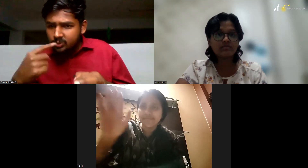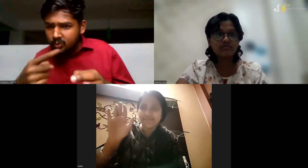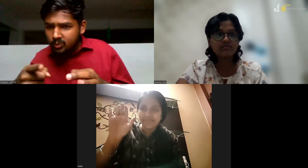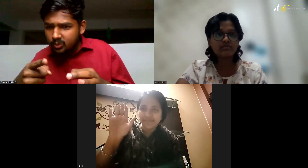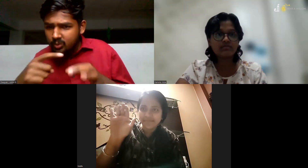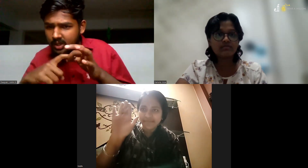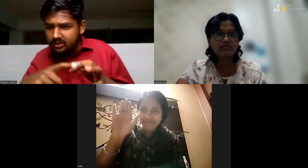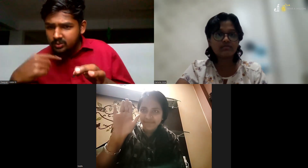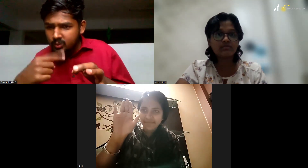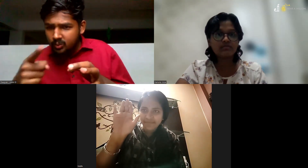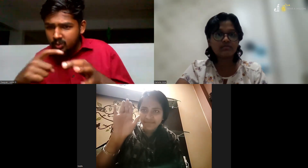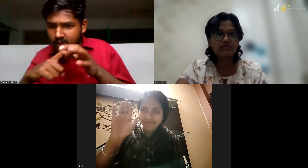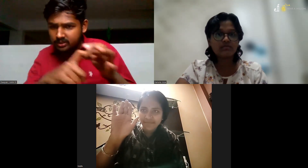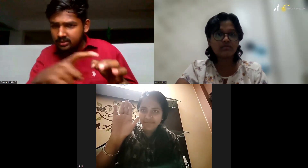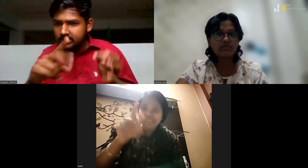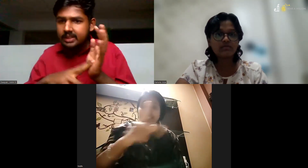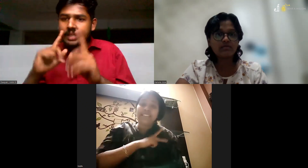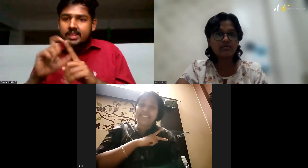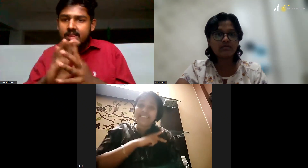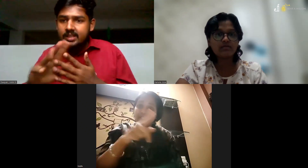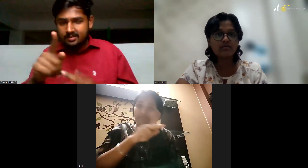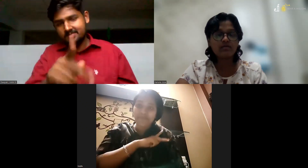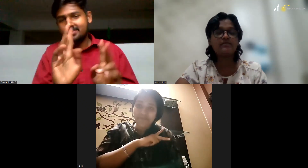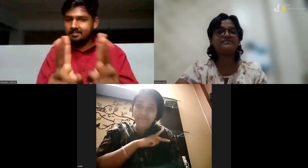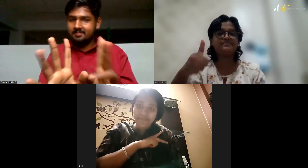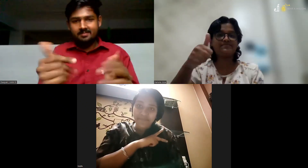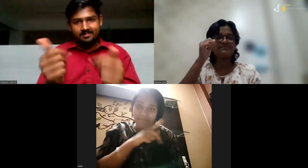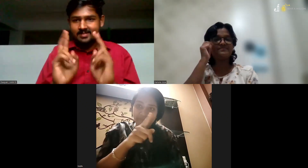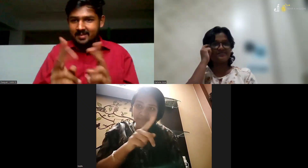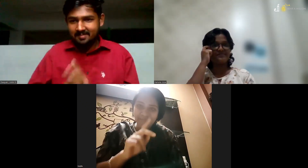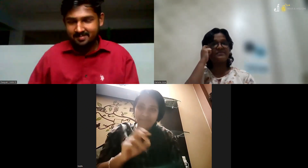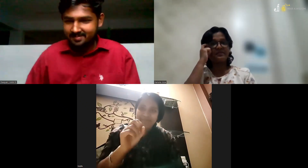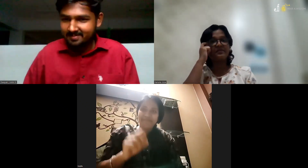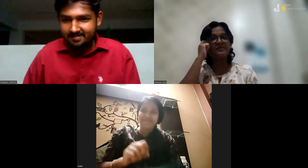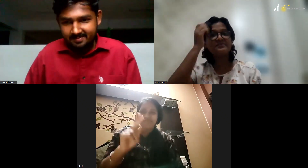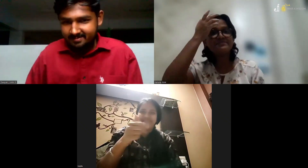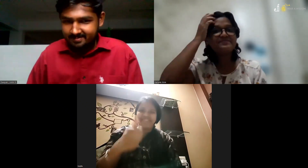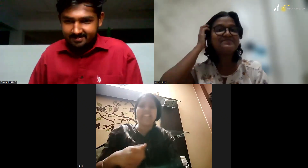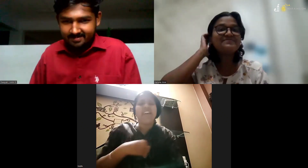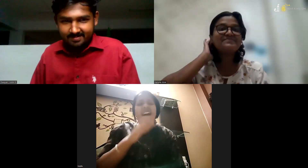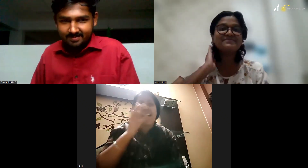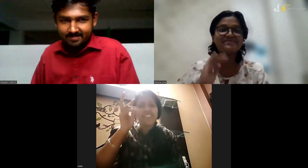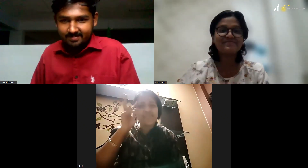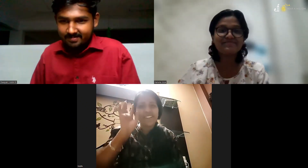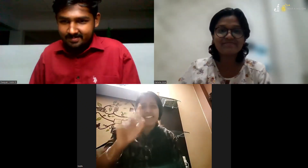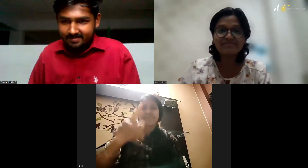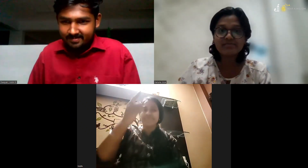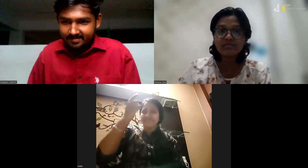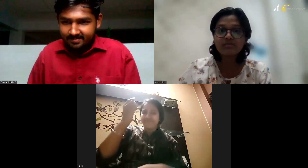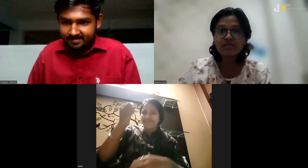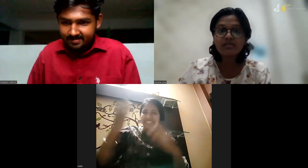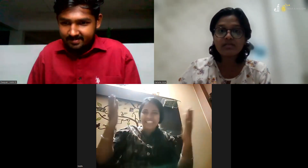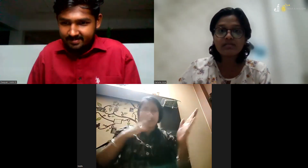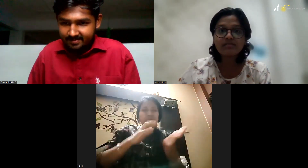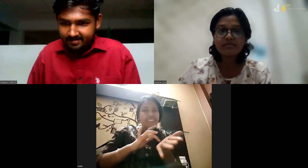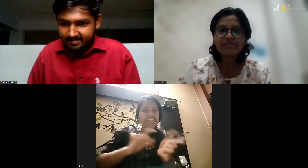Okay, so Nidhi, to whom you wanted to ask your question? I wanted to ask to Karuna. Okay,